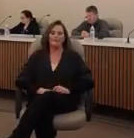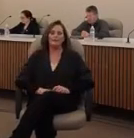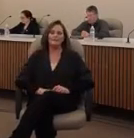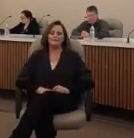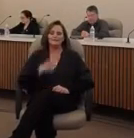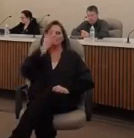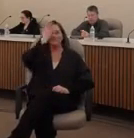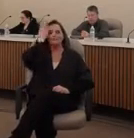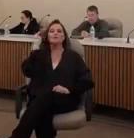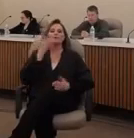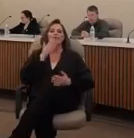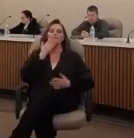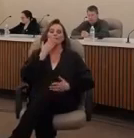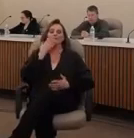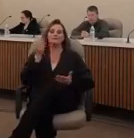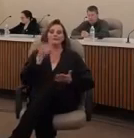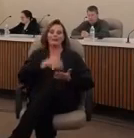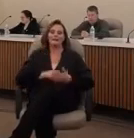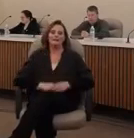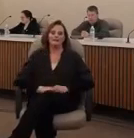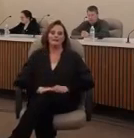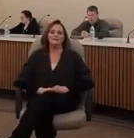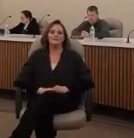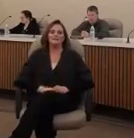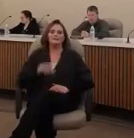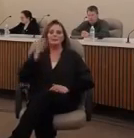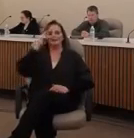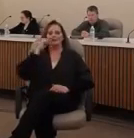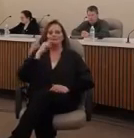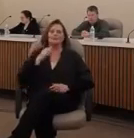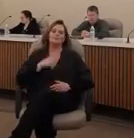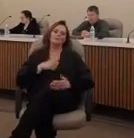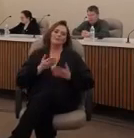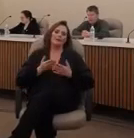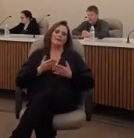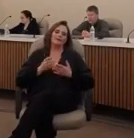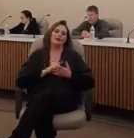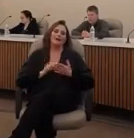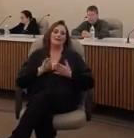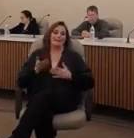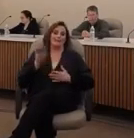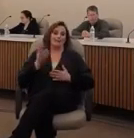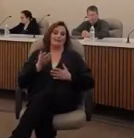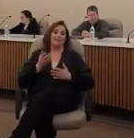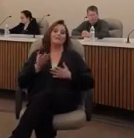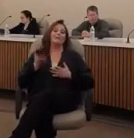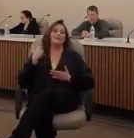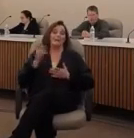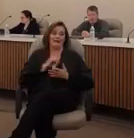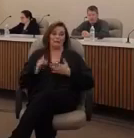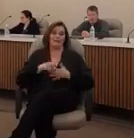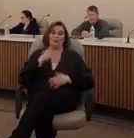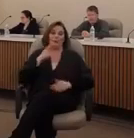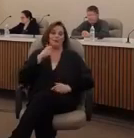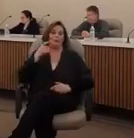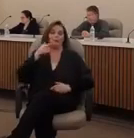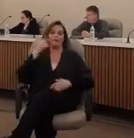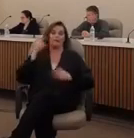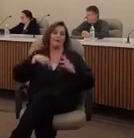So thanks again, because, it was interesting last week when we were online, we had one of the